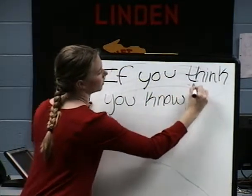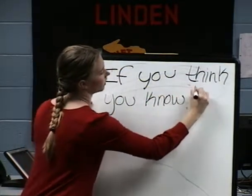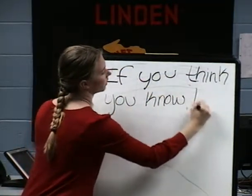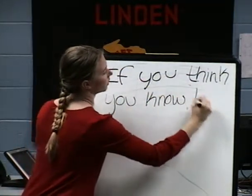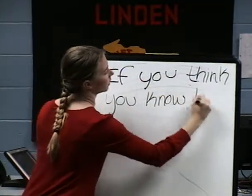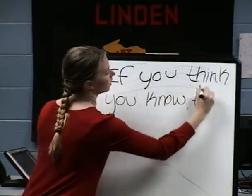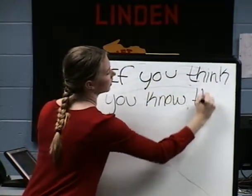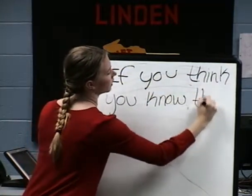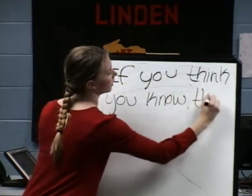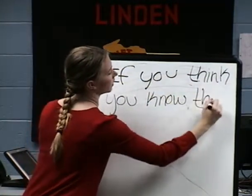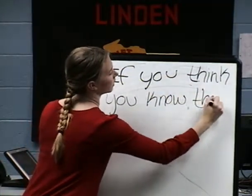Sorry about everything.